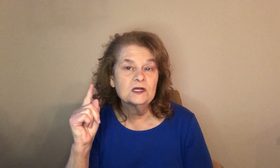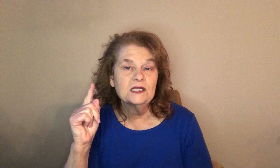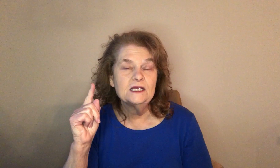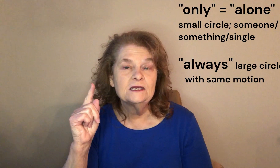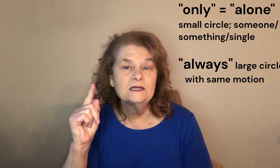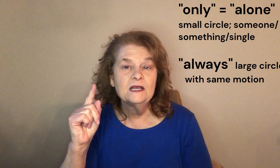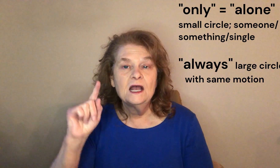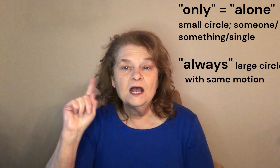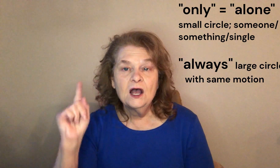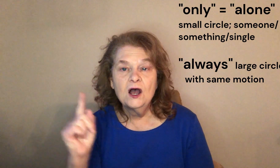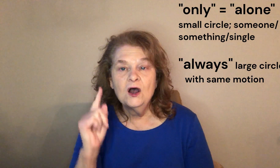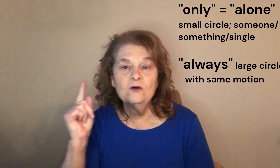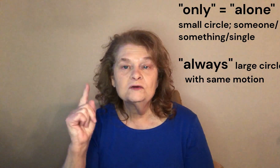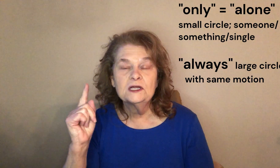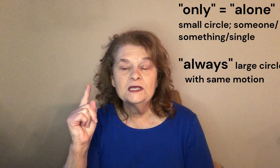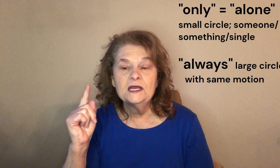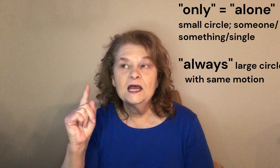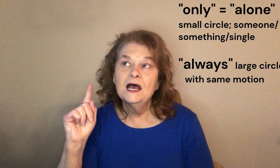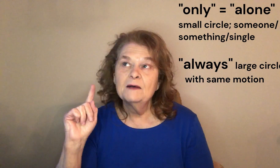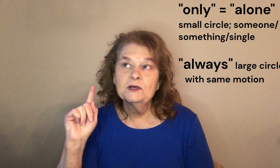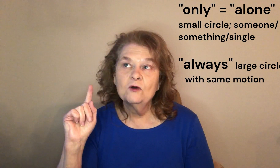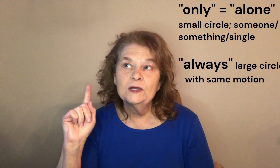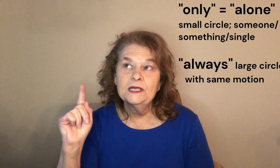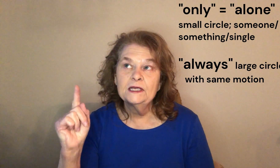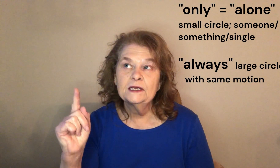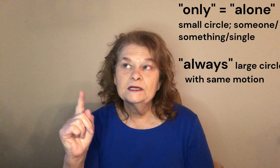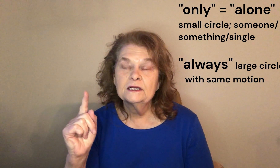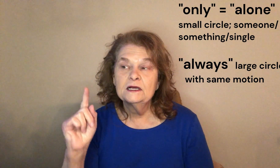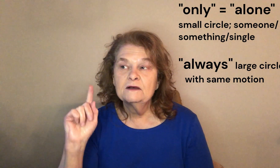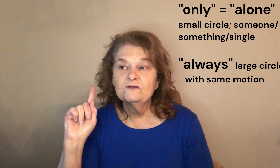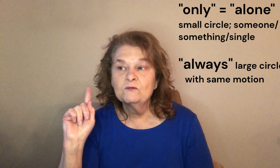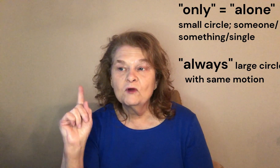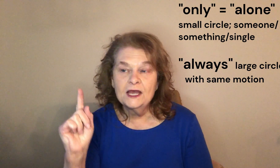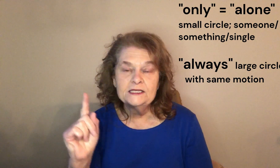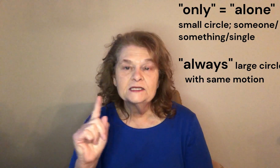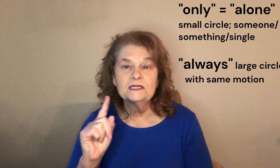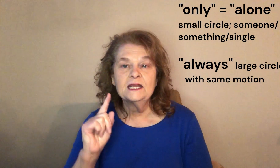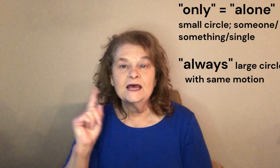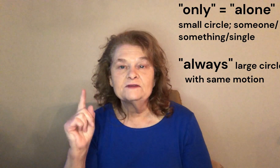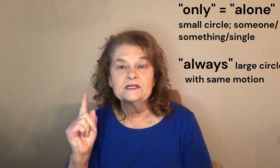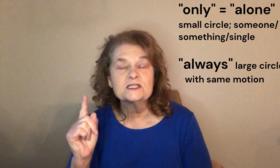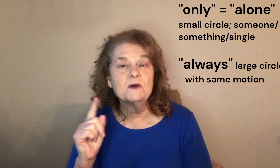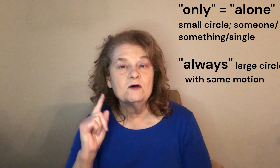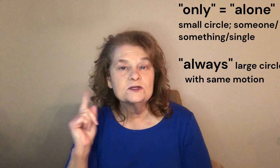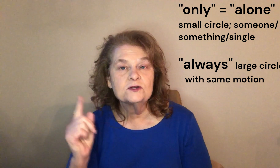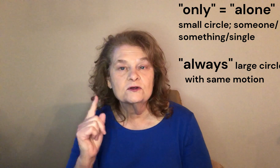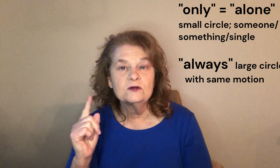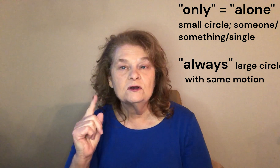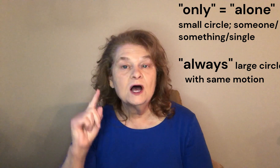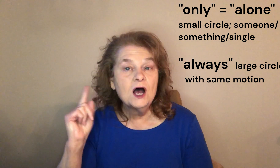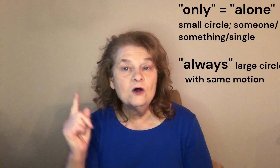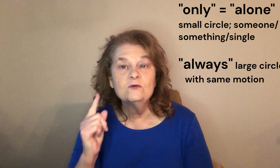Only. Only. I'm going from right to left in a small circle.